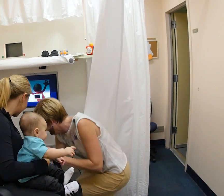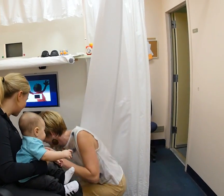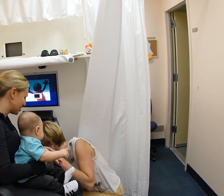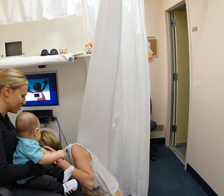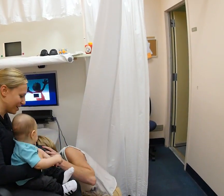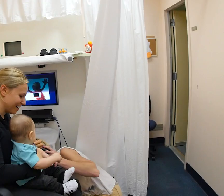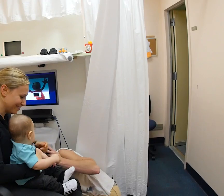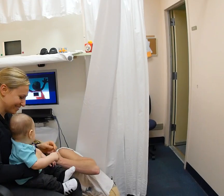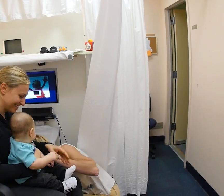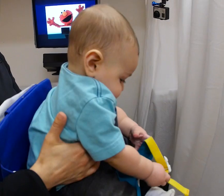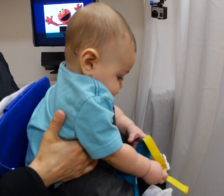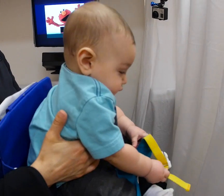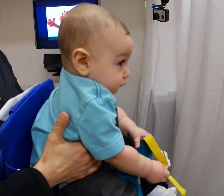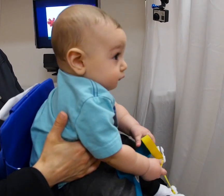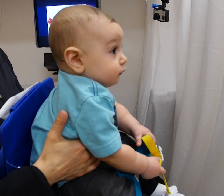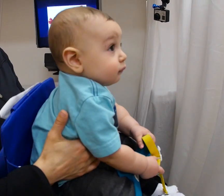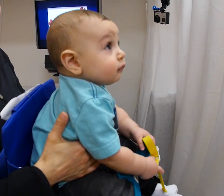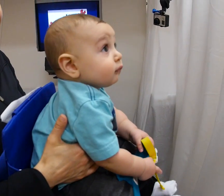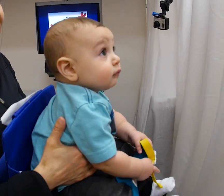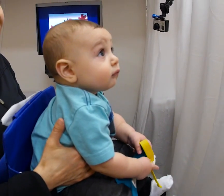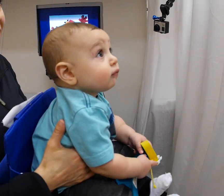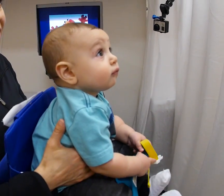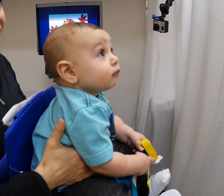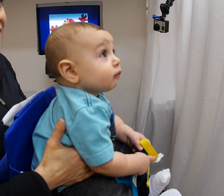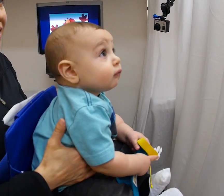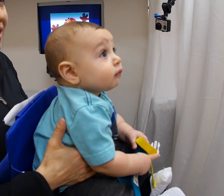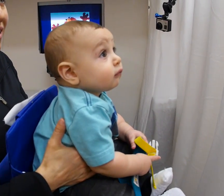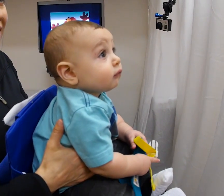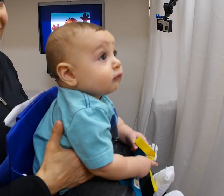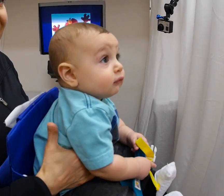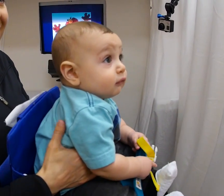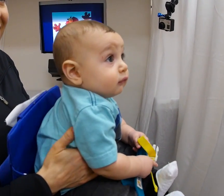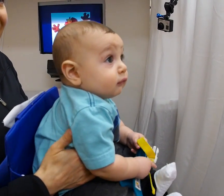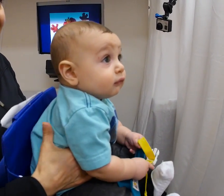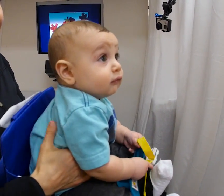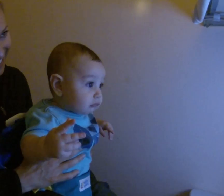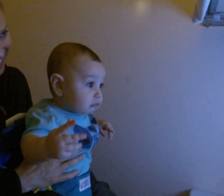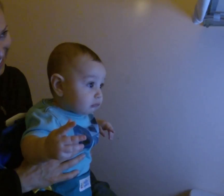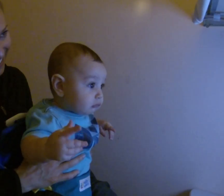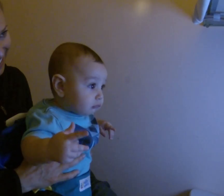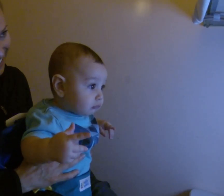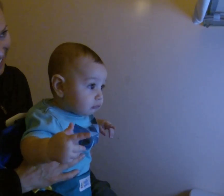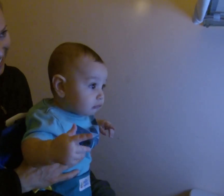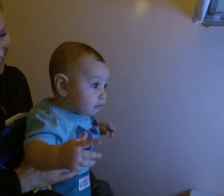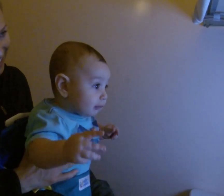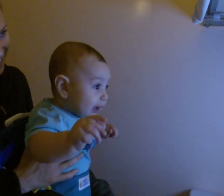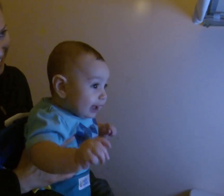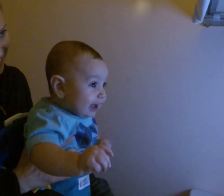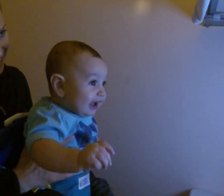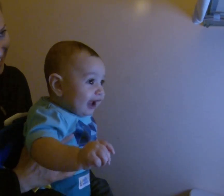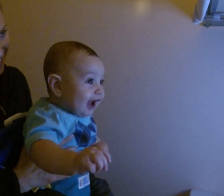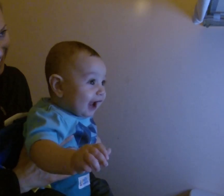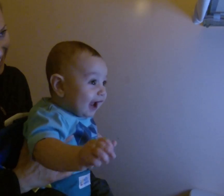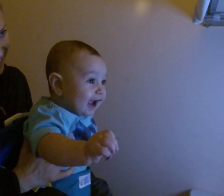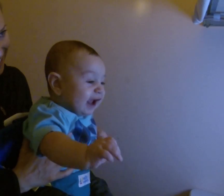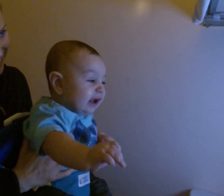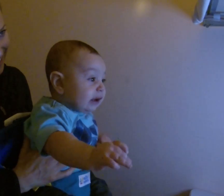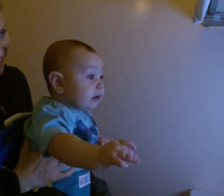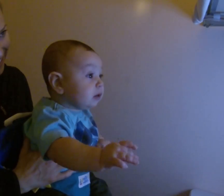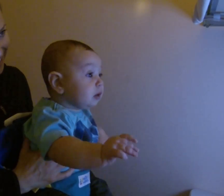who is not deaf, is six and a half months old. So still in that early sweet spot for language exposure. By five months,